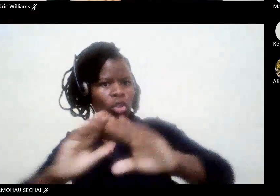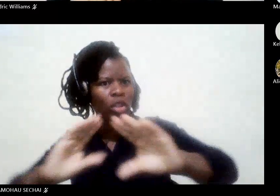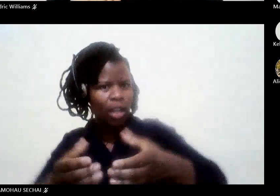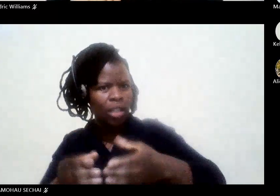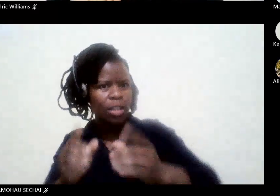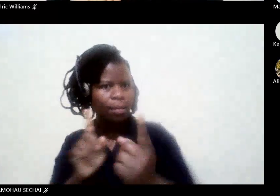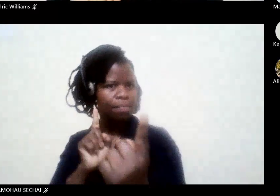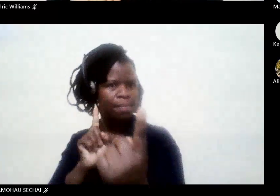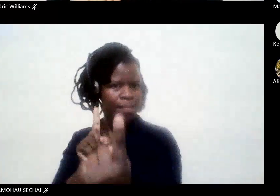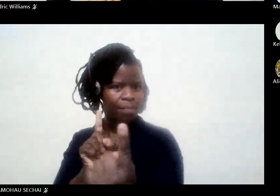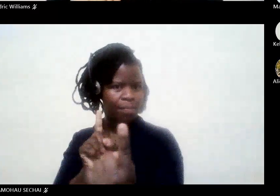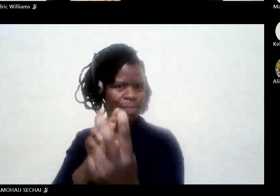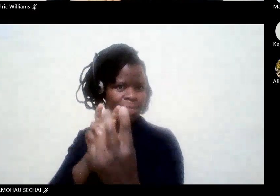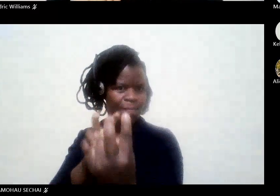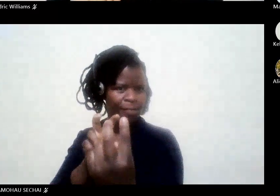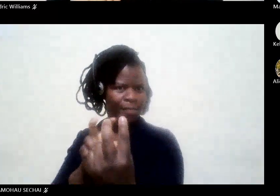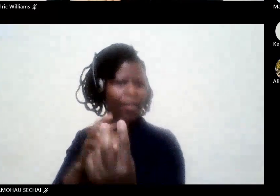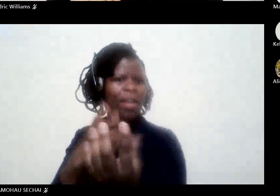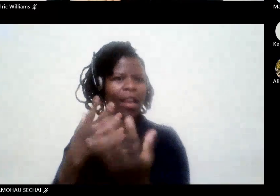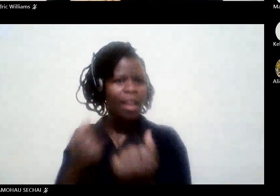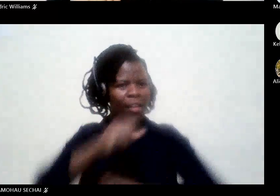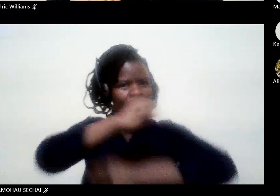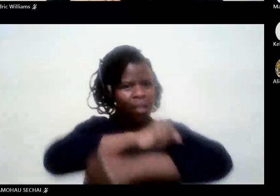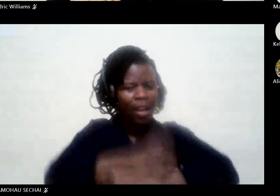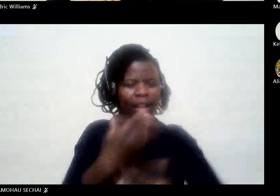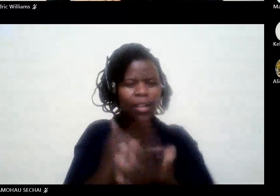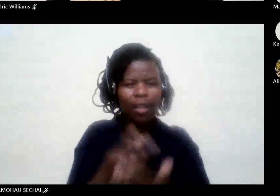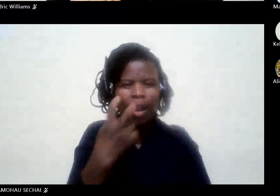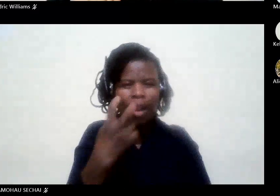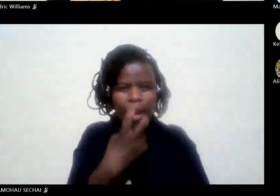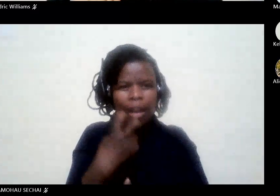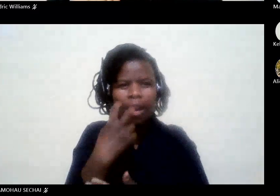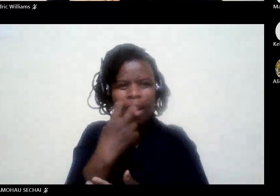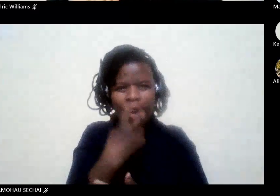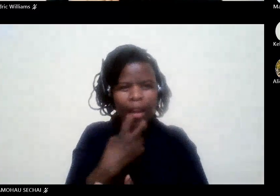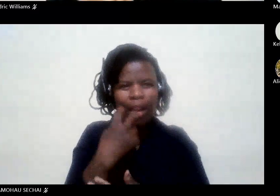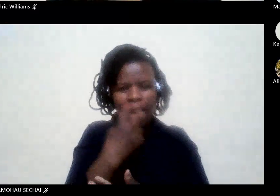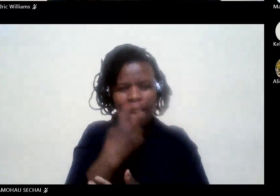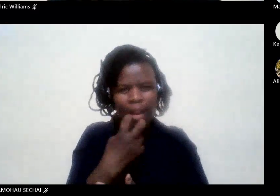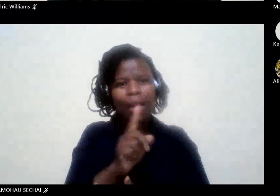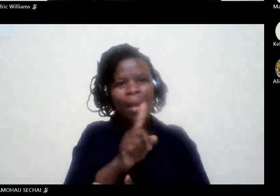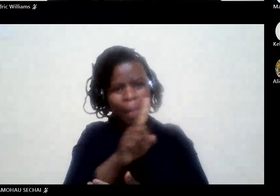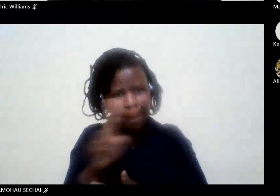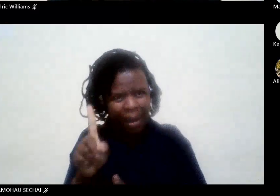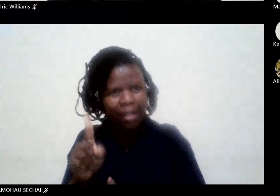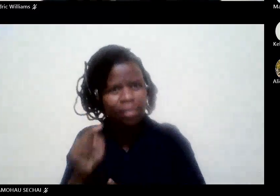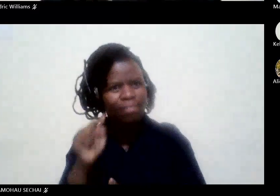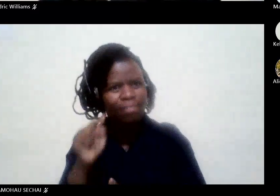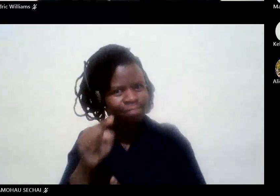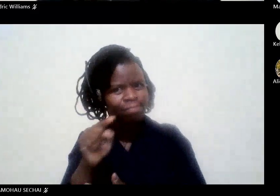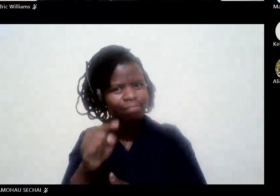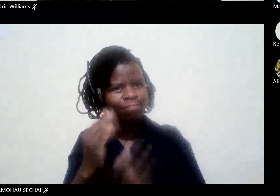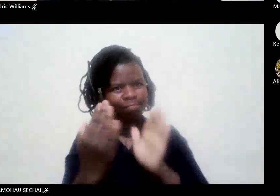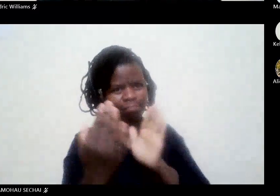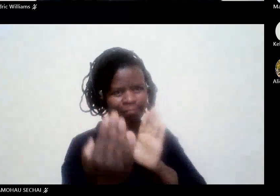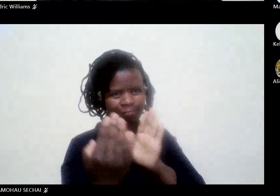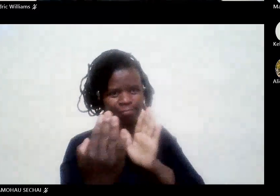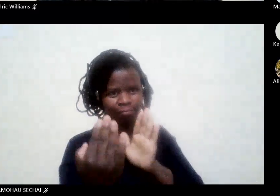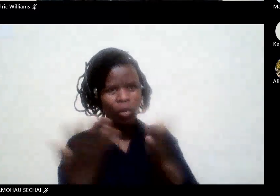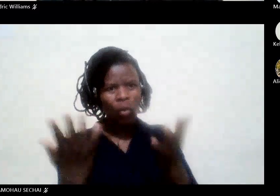So that if you have learners who lip read, they're able to understand. But facing the learners in class, does it